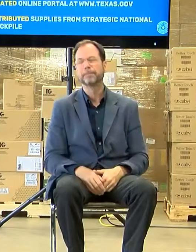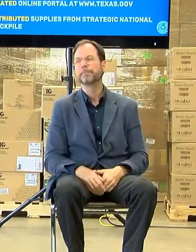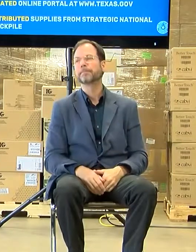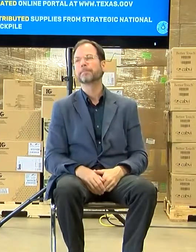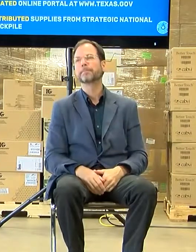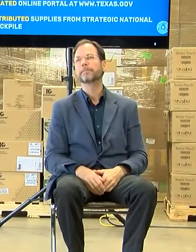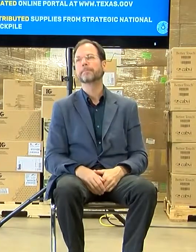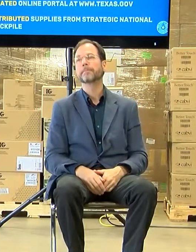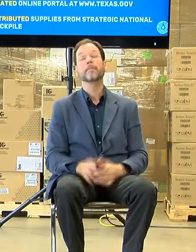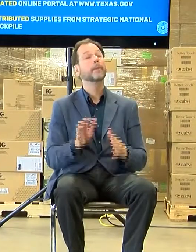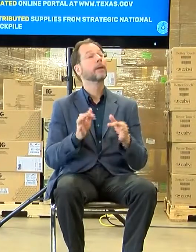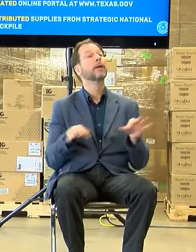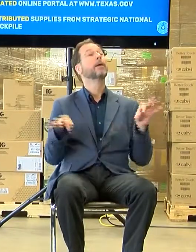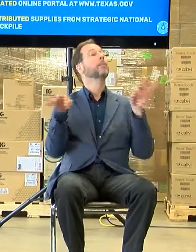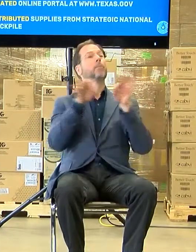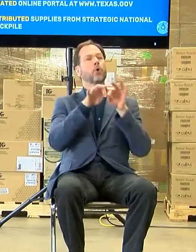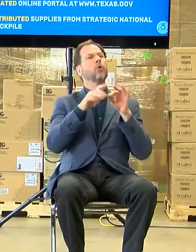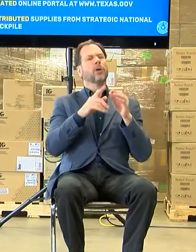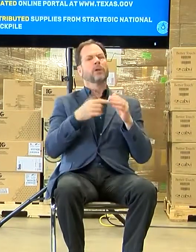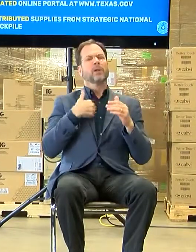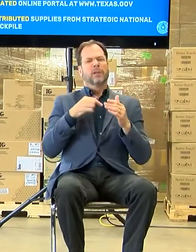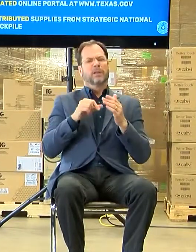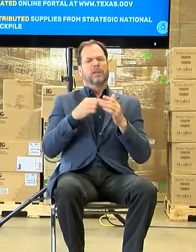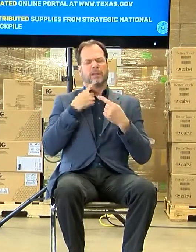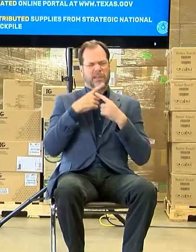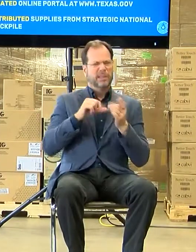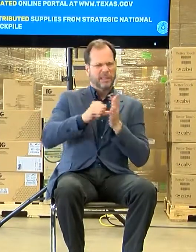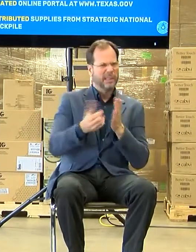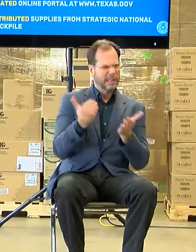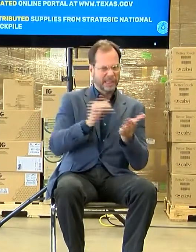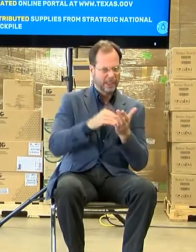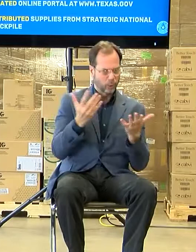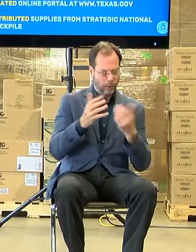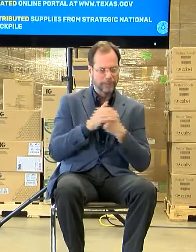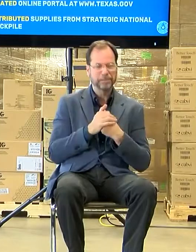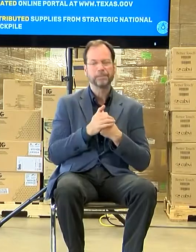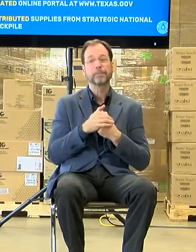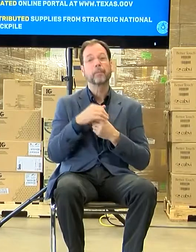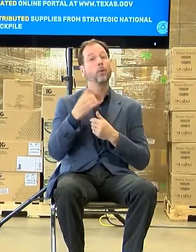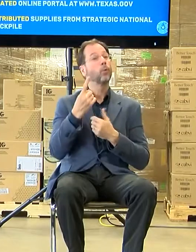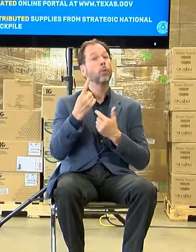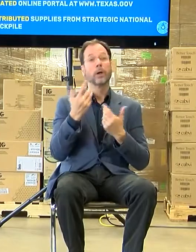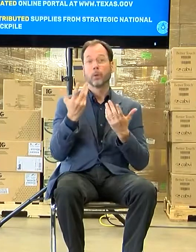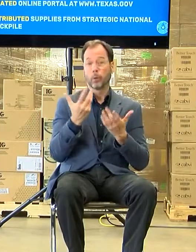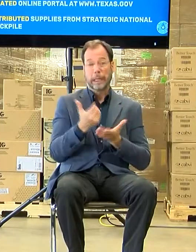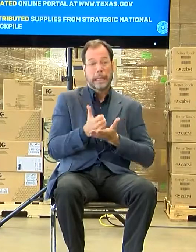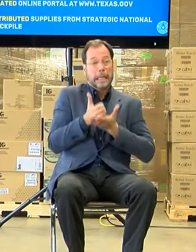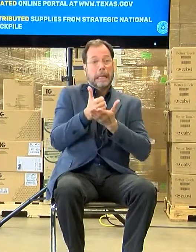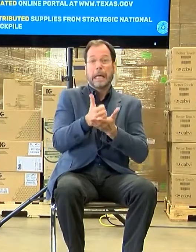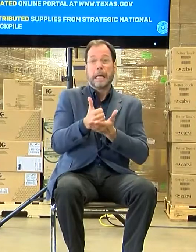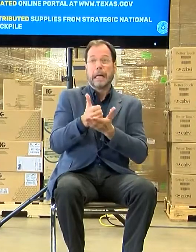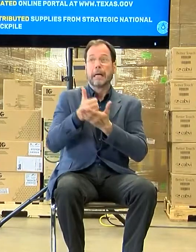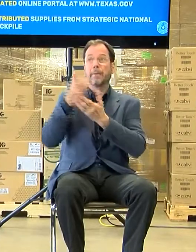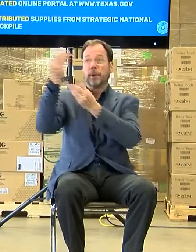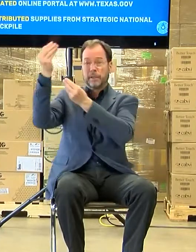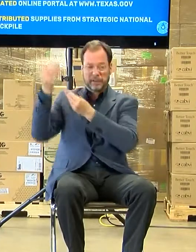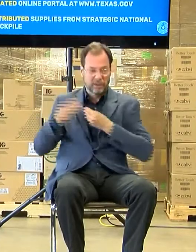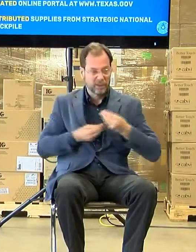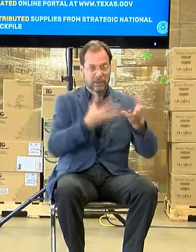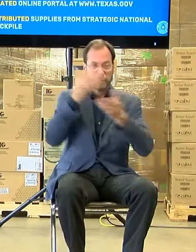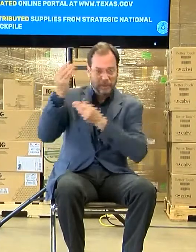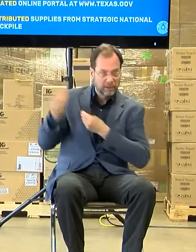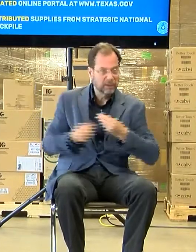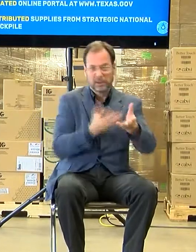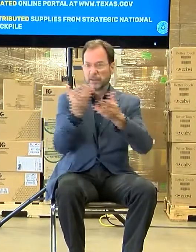Very importantly, I want to emphasize a couple of things, and that is one thing that has helped the supply chain strike force achieve these